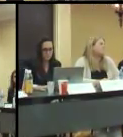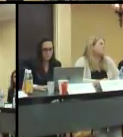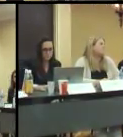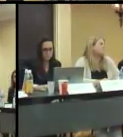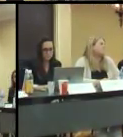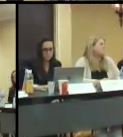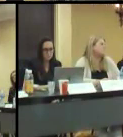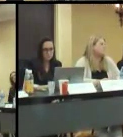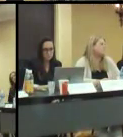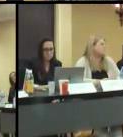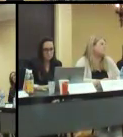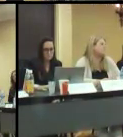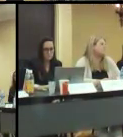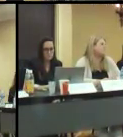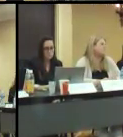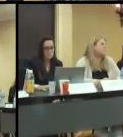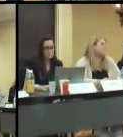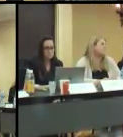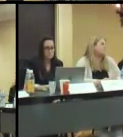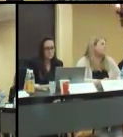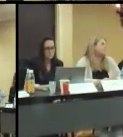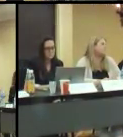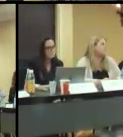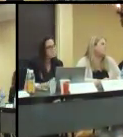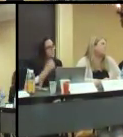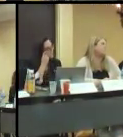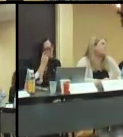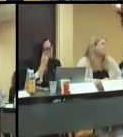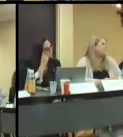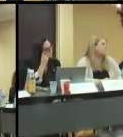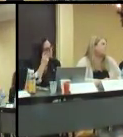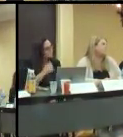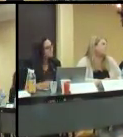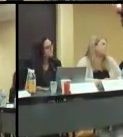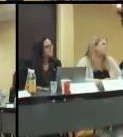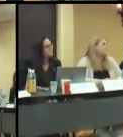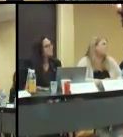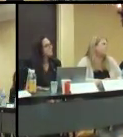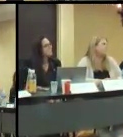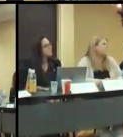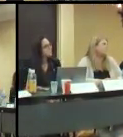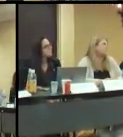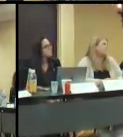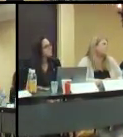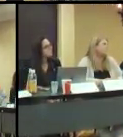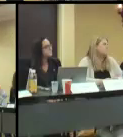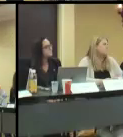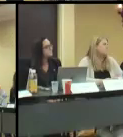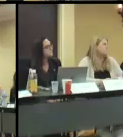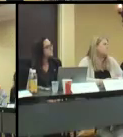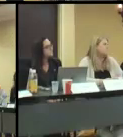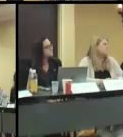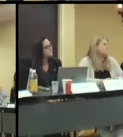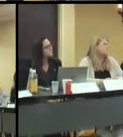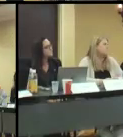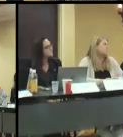talking about over the last 3 years. I'm curious if anything stood out as new information or surprised to anyone. Let me check and see if we